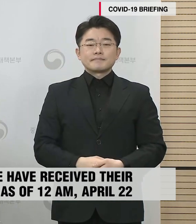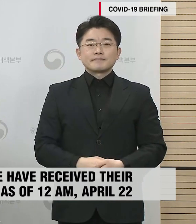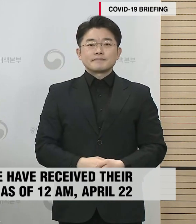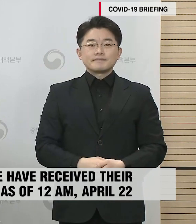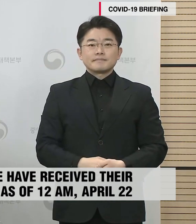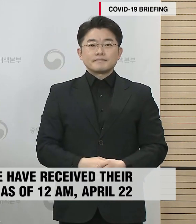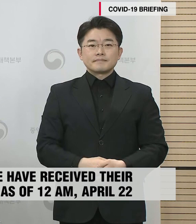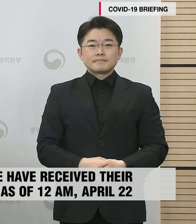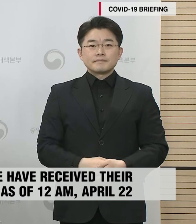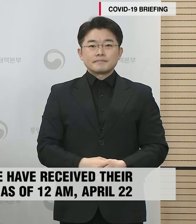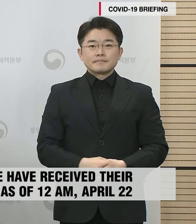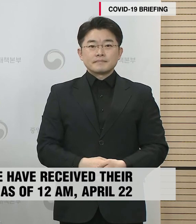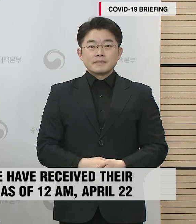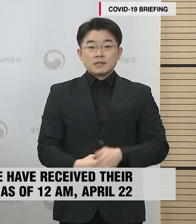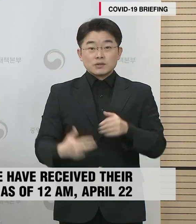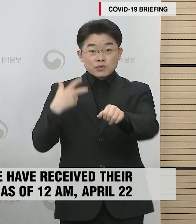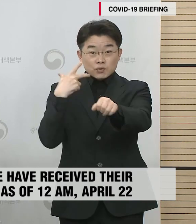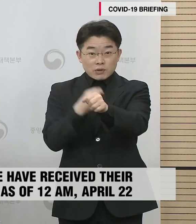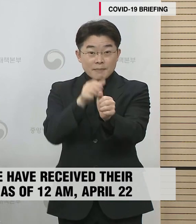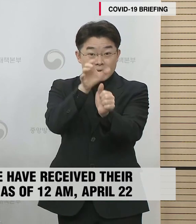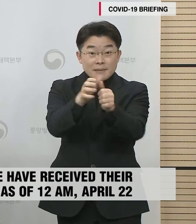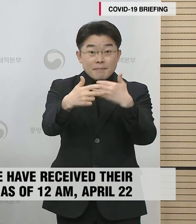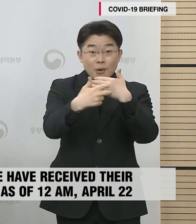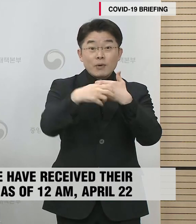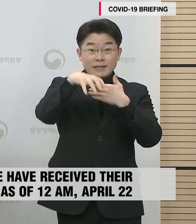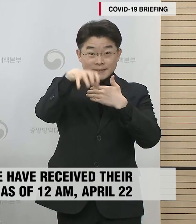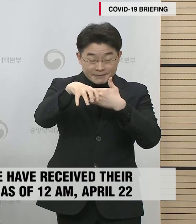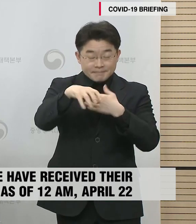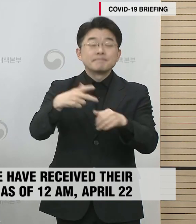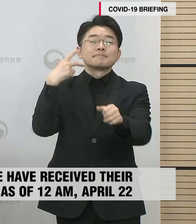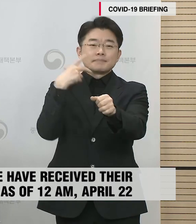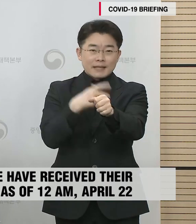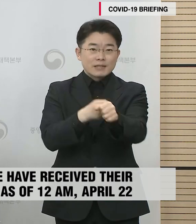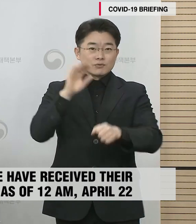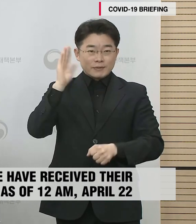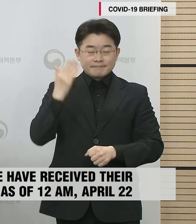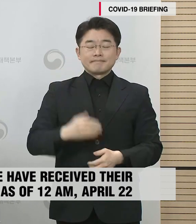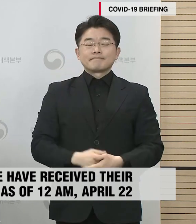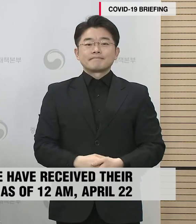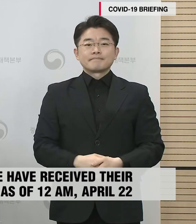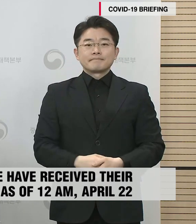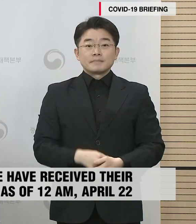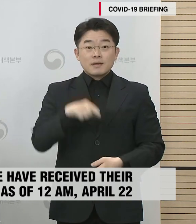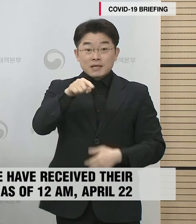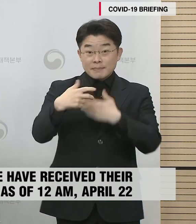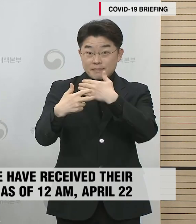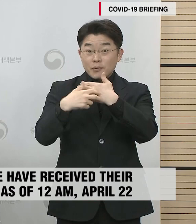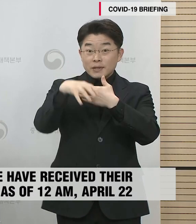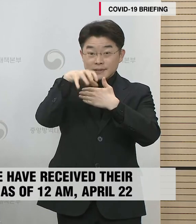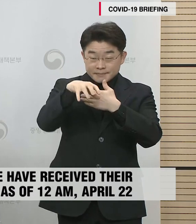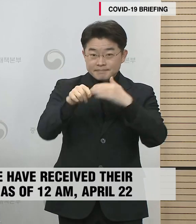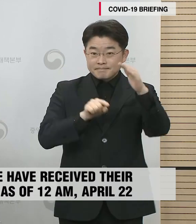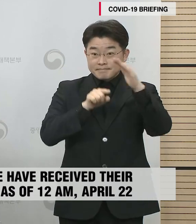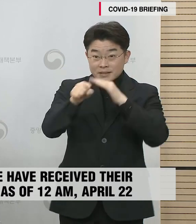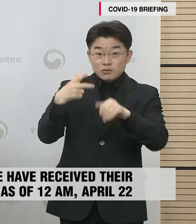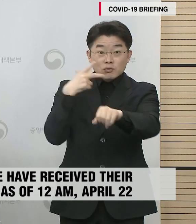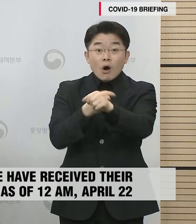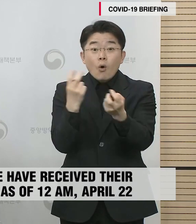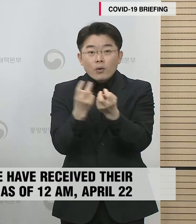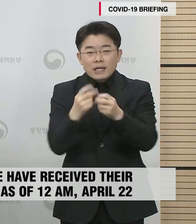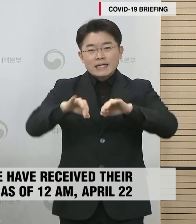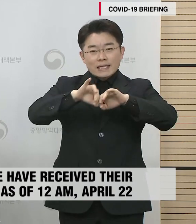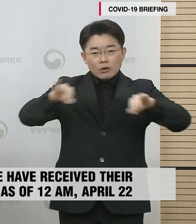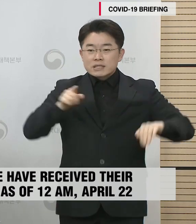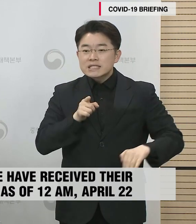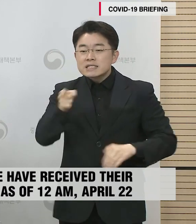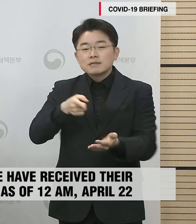inoculation speed going forward. And these people, starting from next week, will be receiving their doses at designated